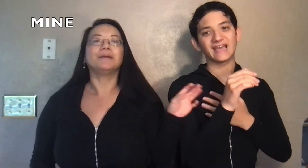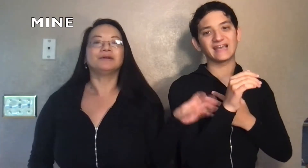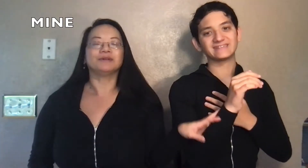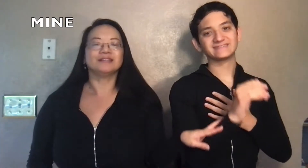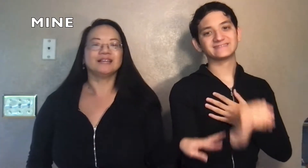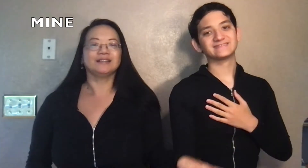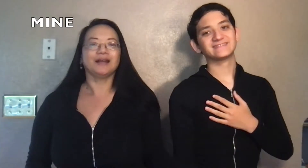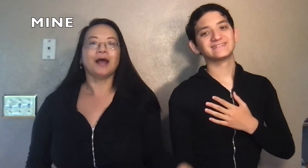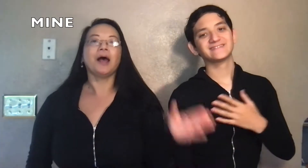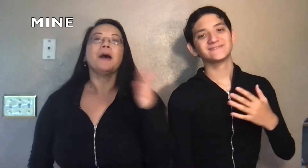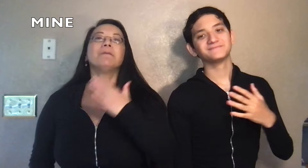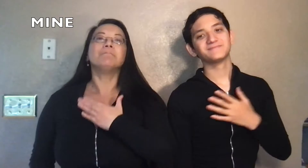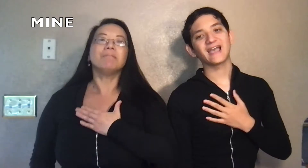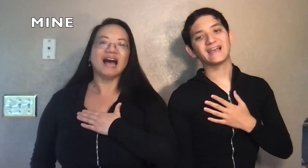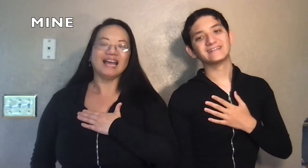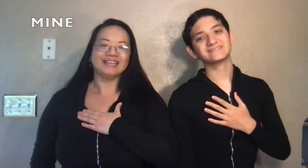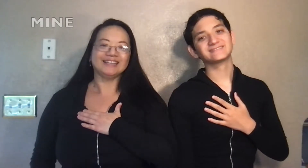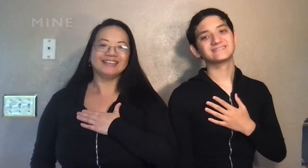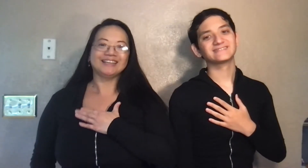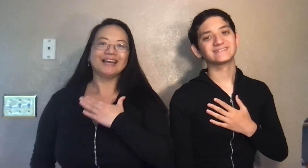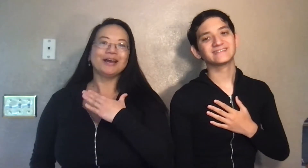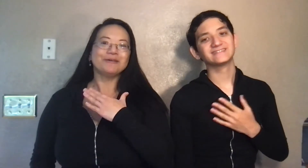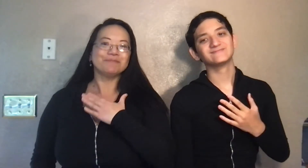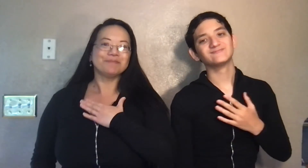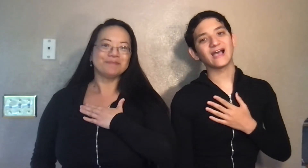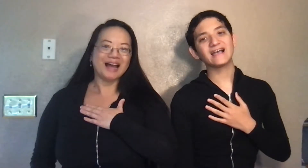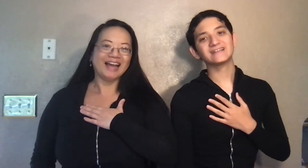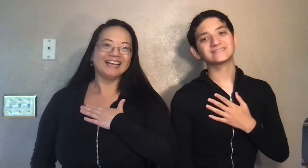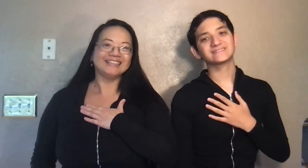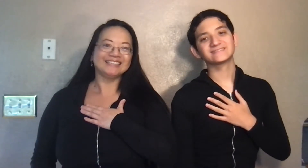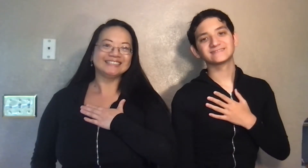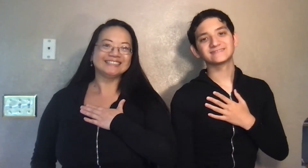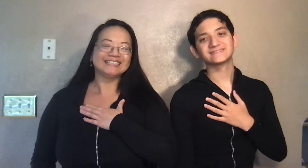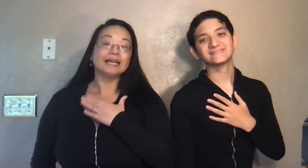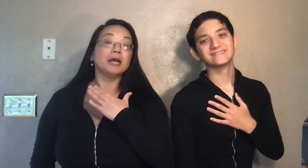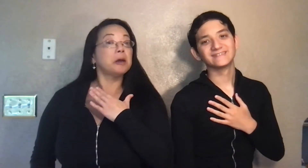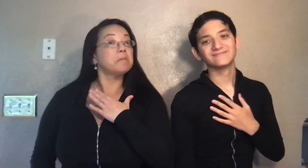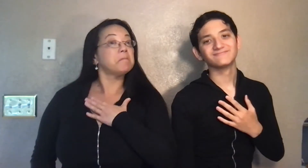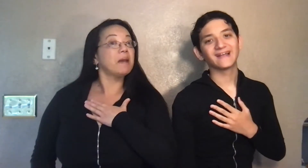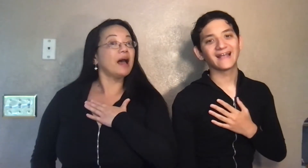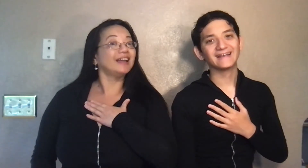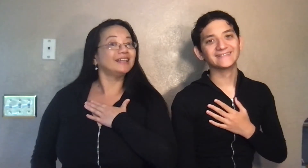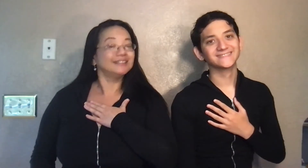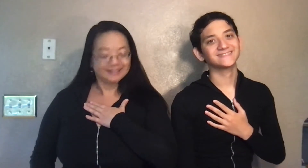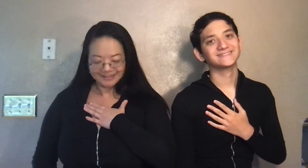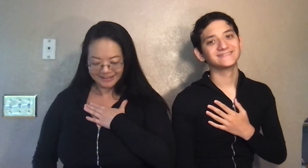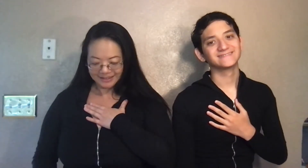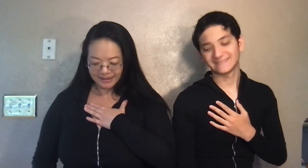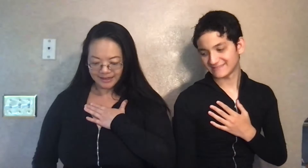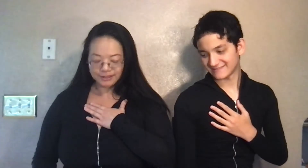Mine. Mine. Mine. Mine. And the next one